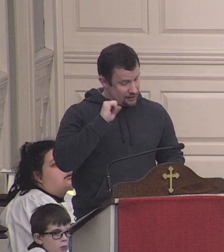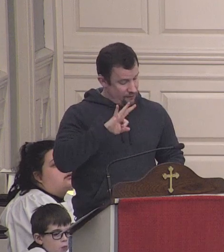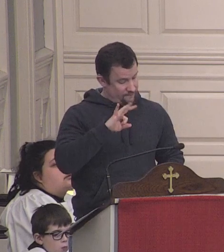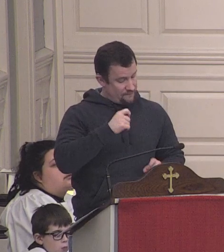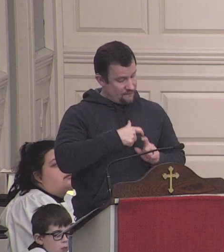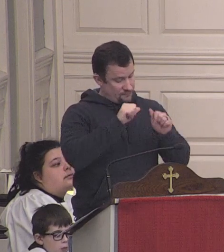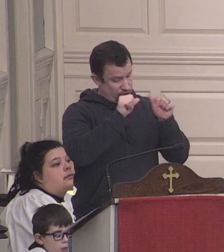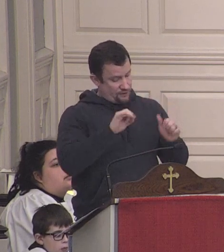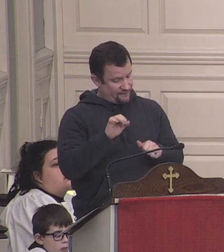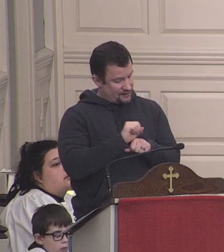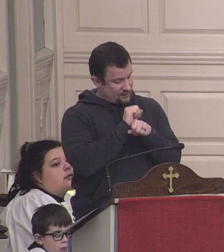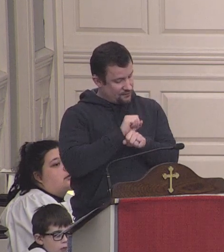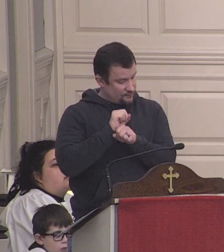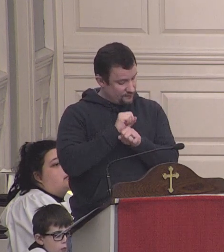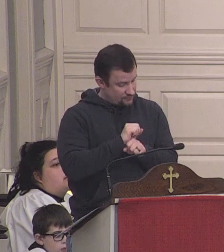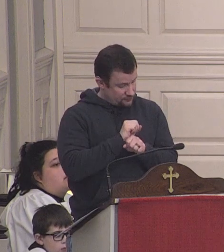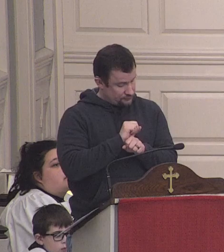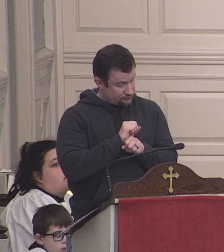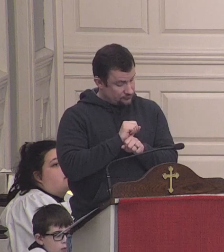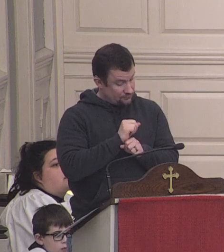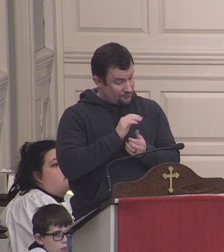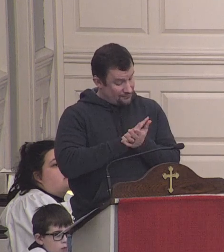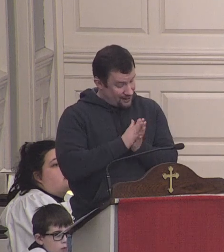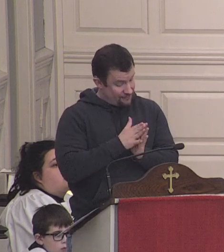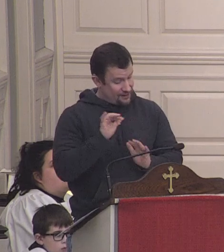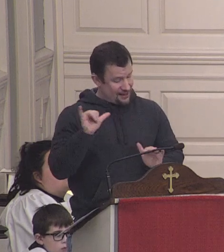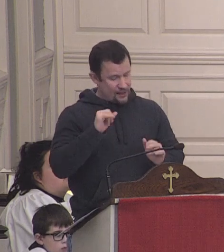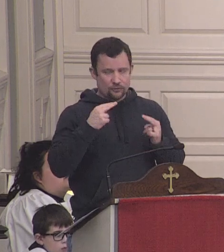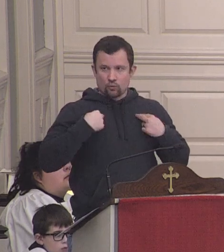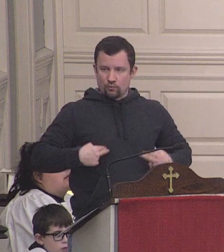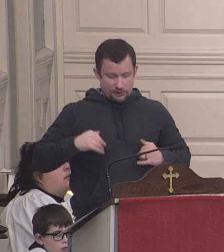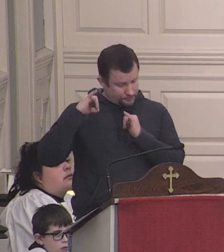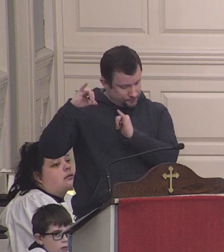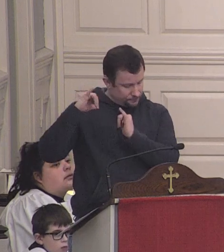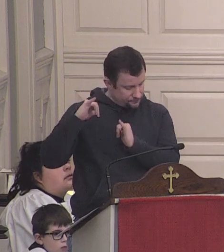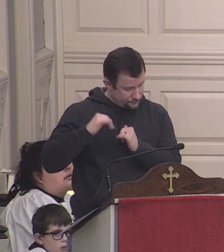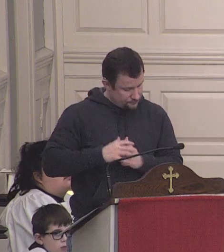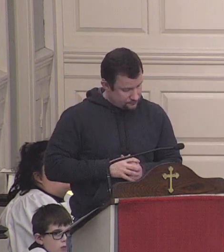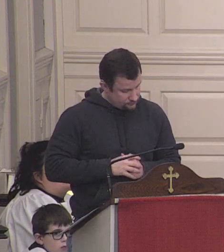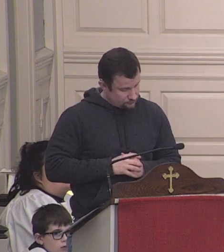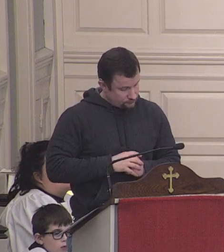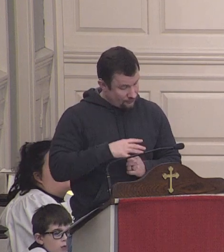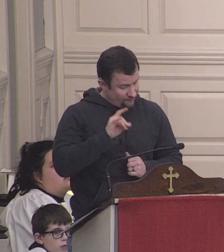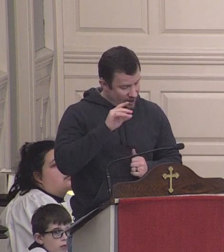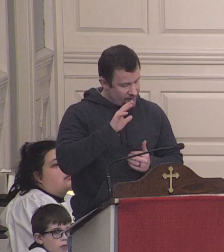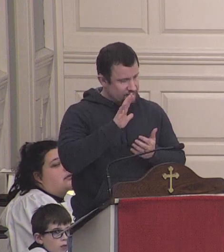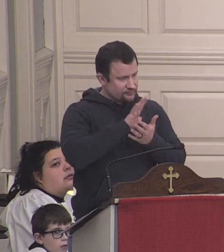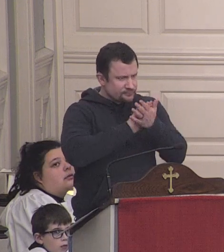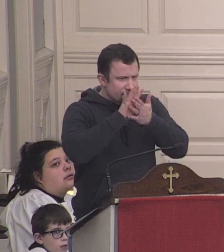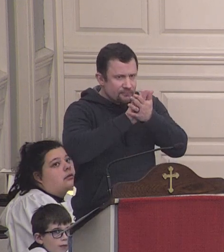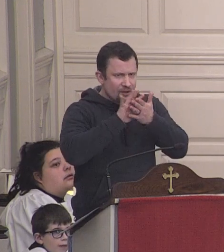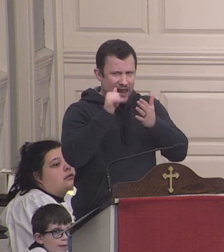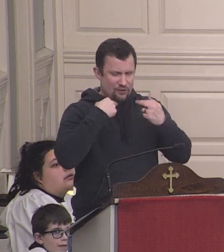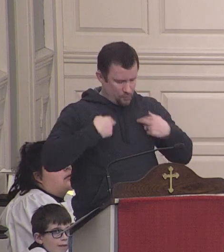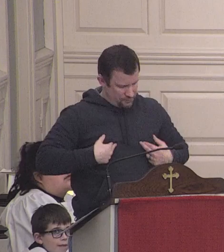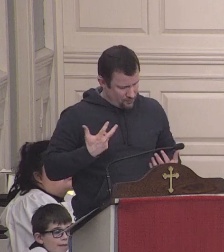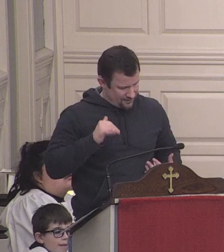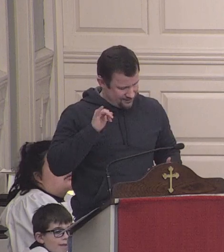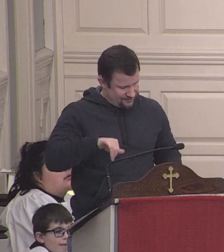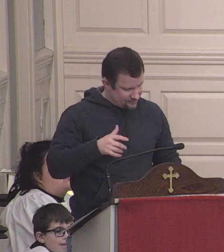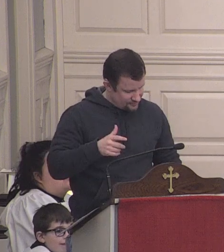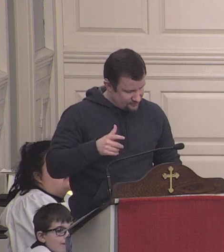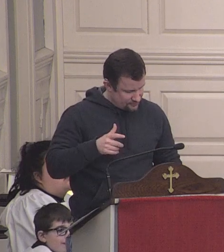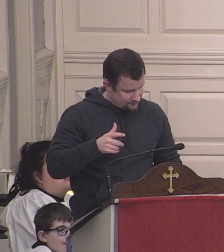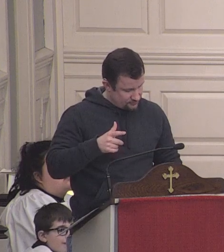Rather, he emptied himself, taking the form of a slave, coming in human likeness, and